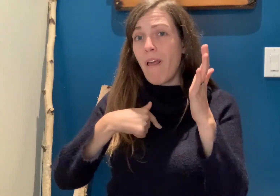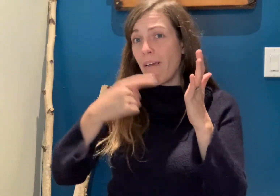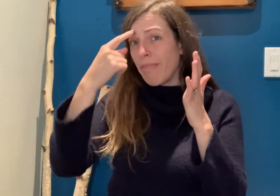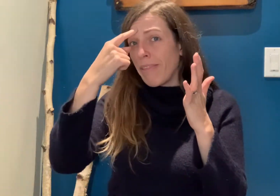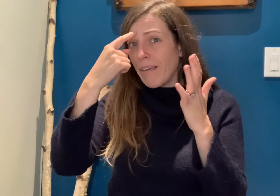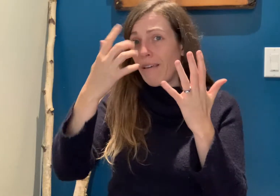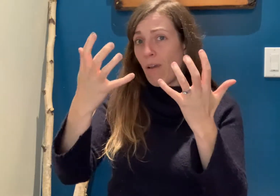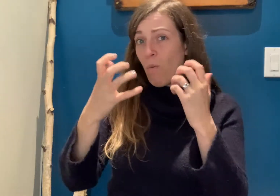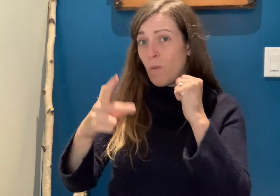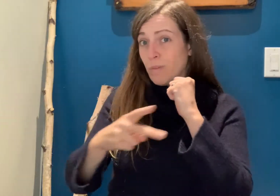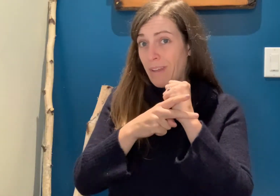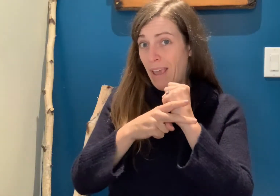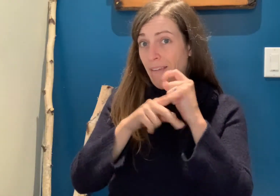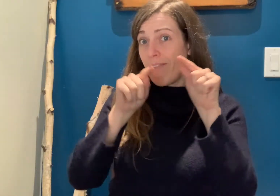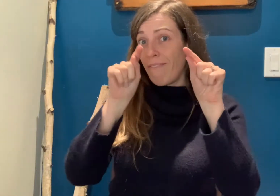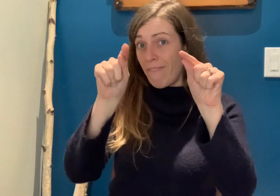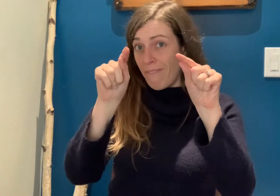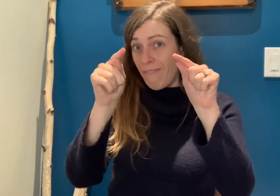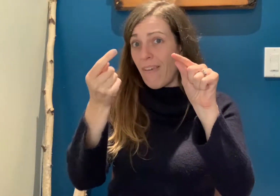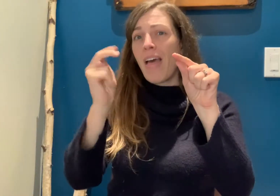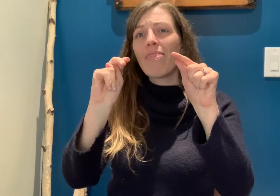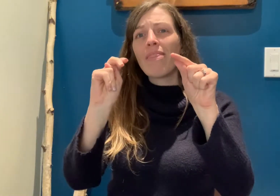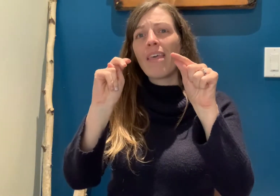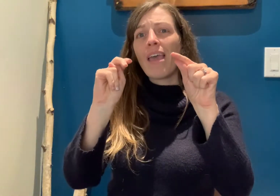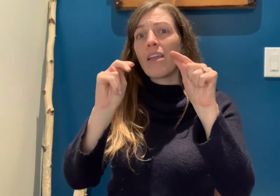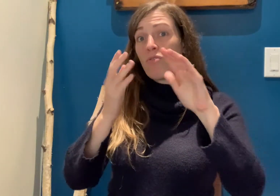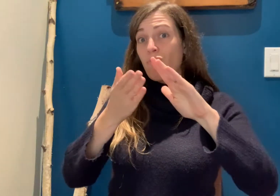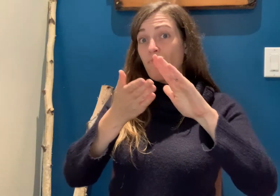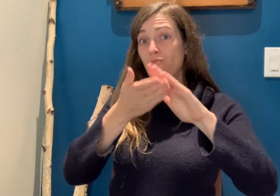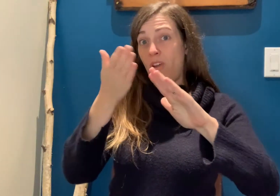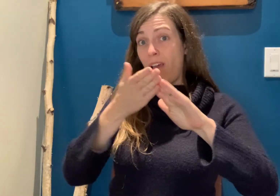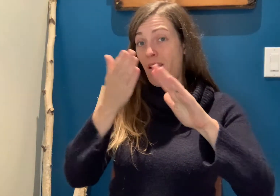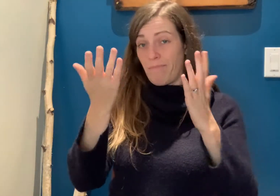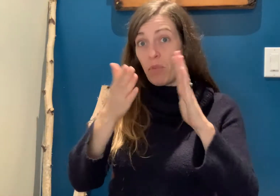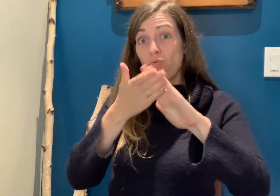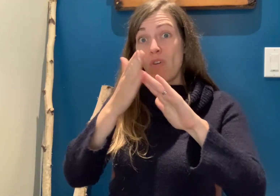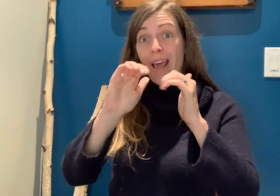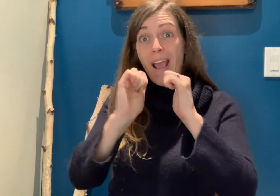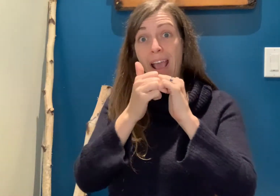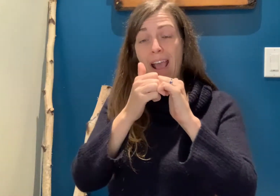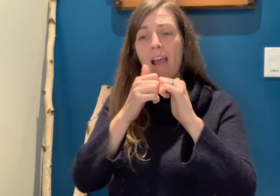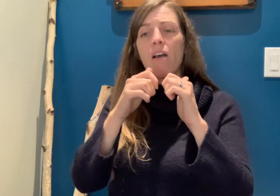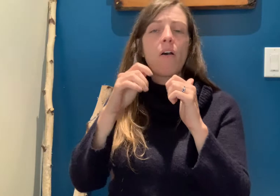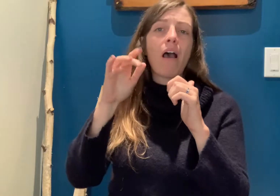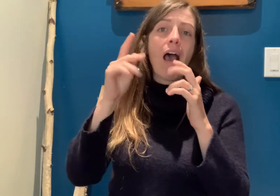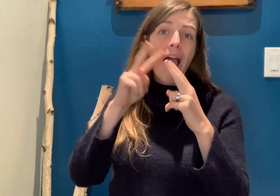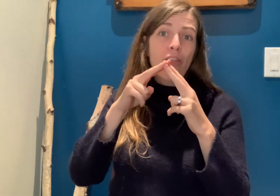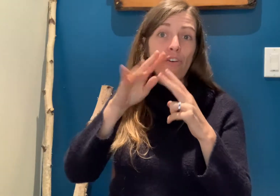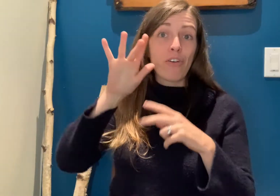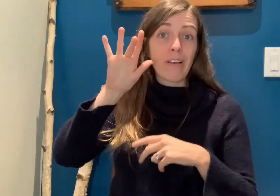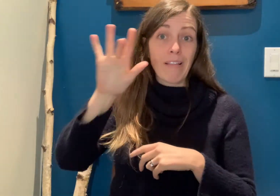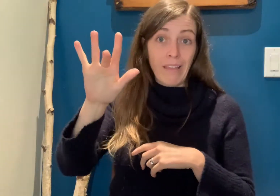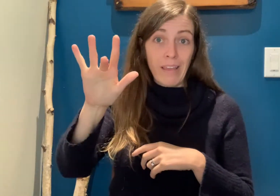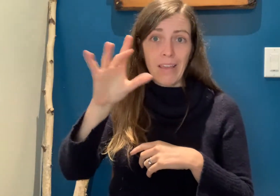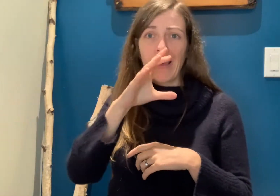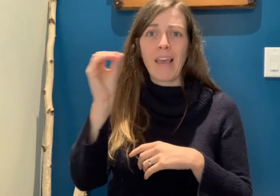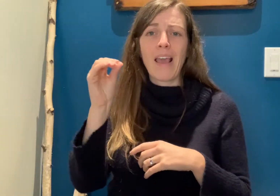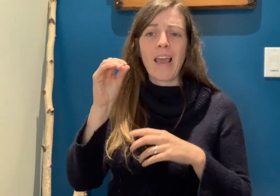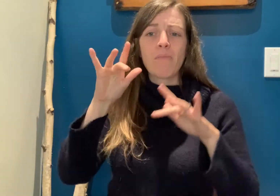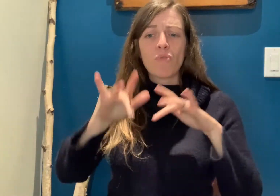And in the script, I can write commands that I think I'd like to use, and then run it. And you can run it by either clicking